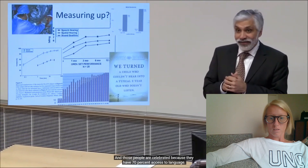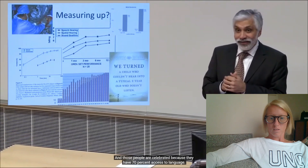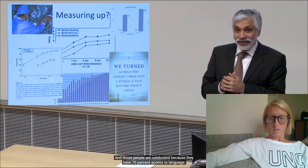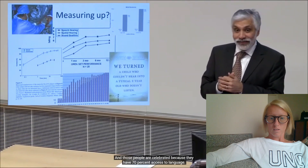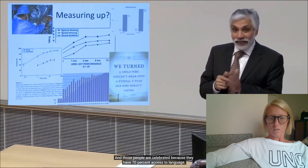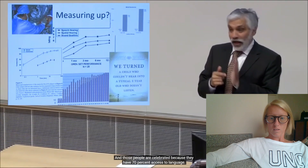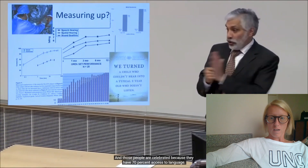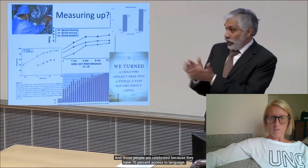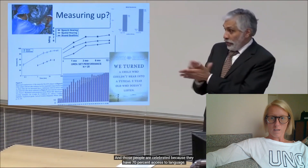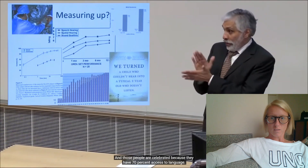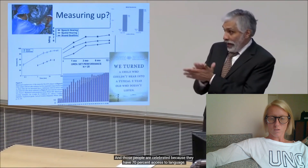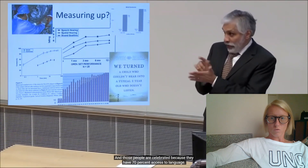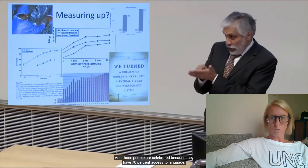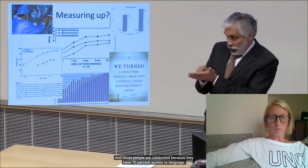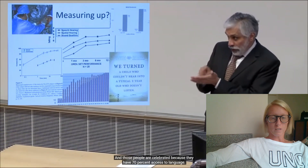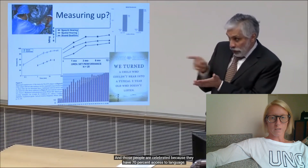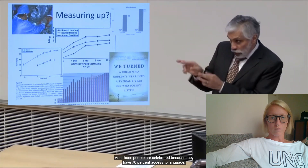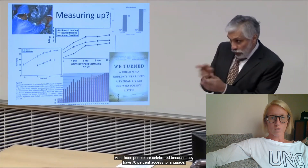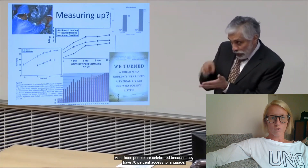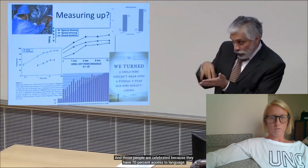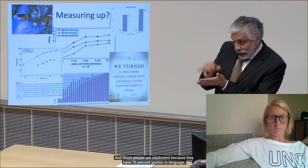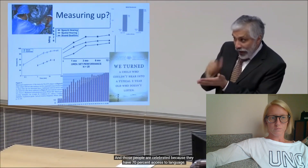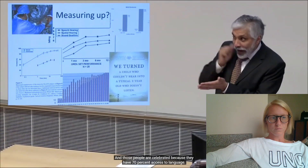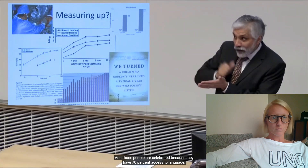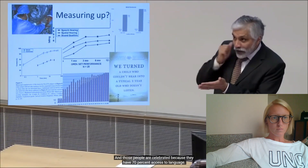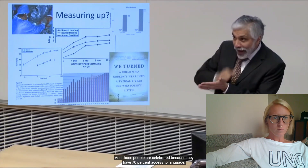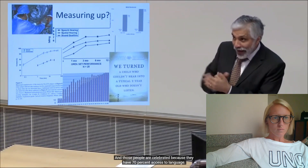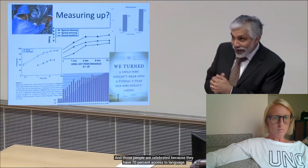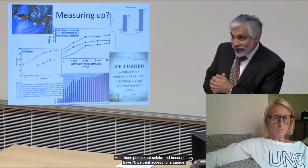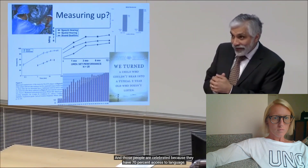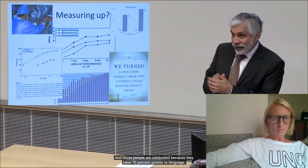they have 70% have access to complete language.